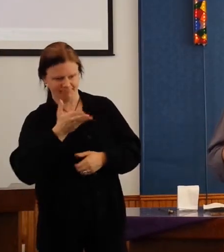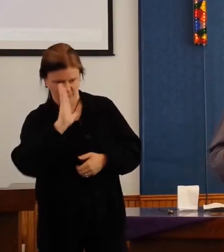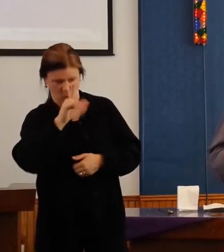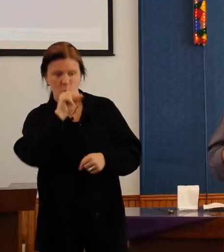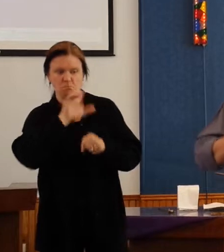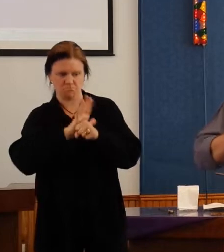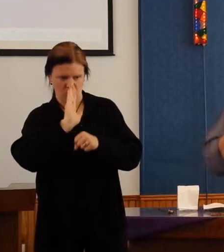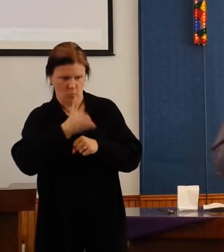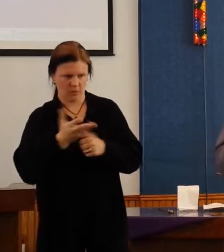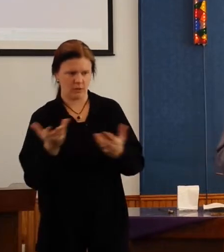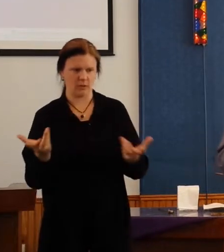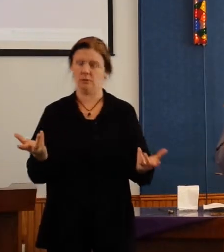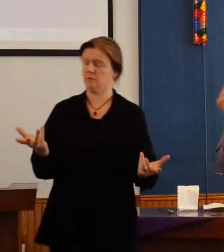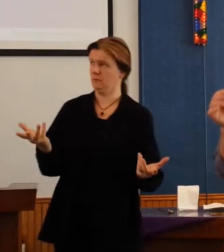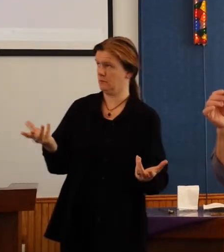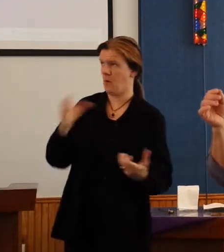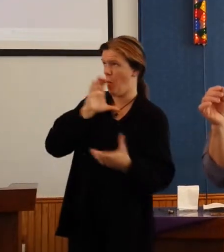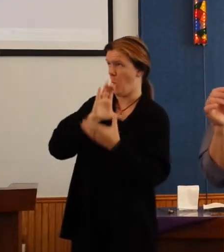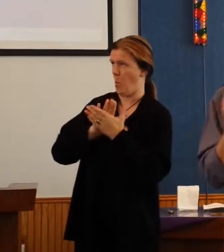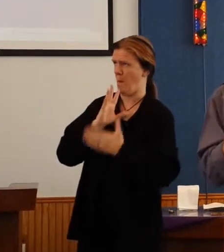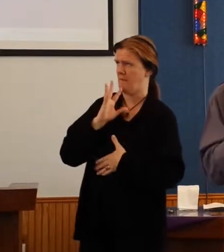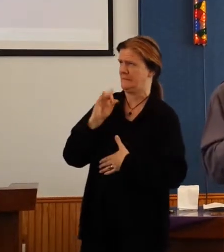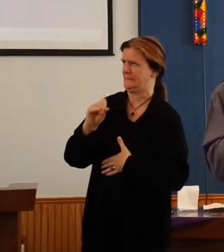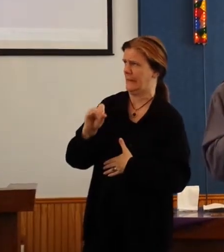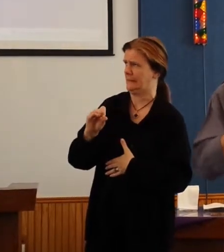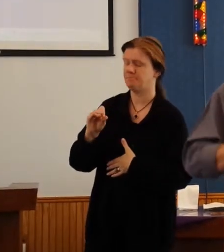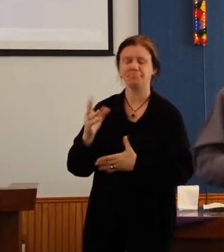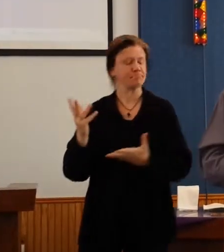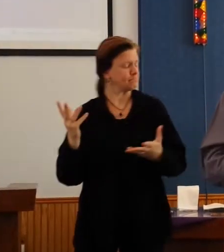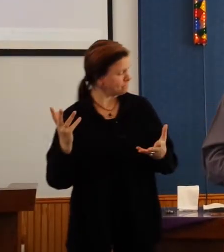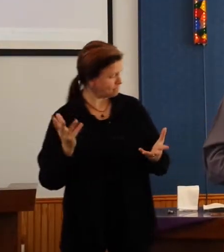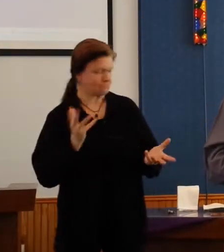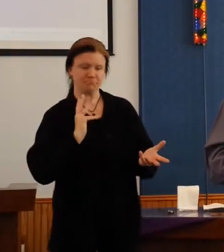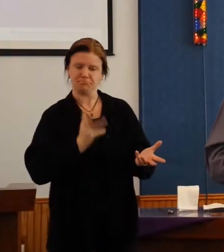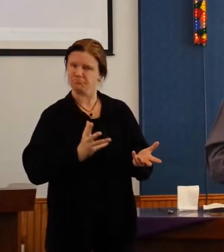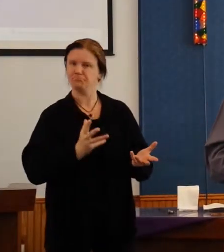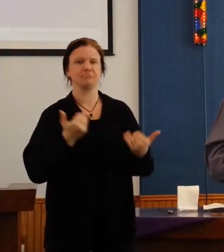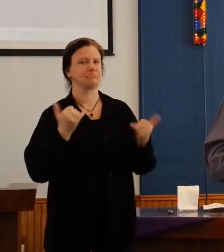his covenant. And in the process, he reworks that covenant just a little bit.